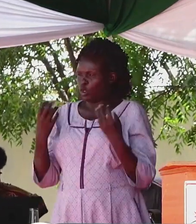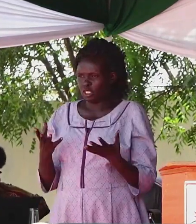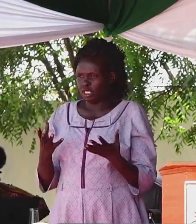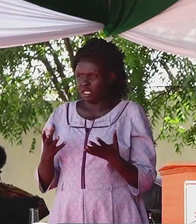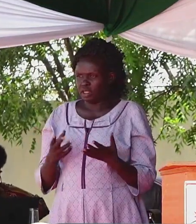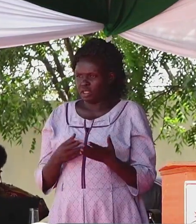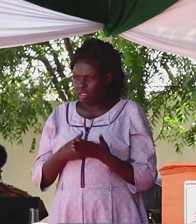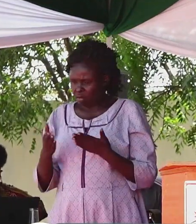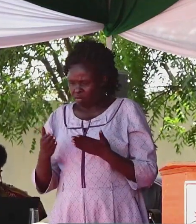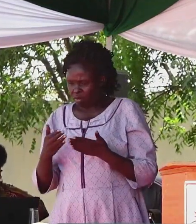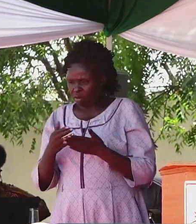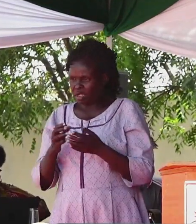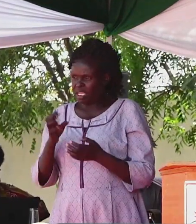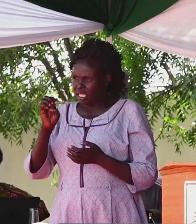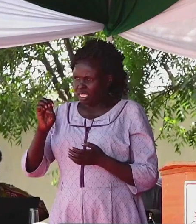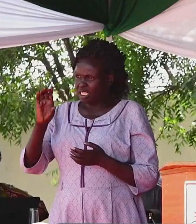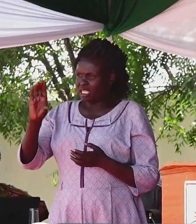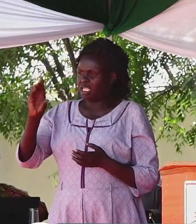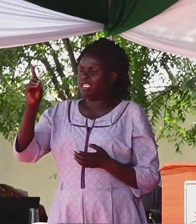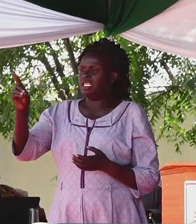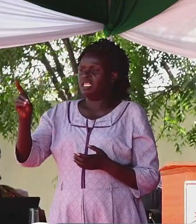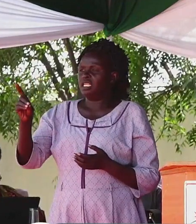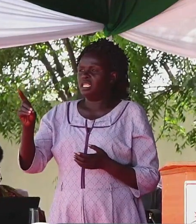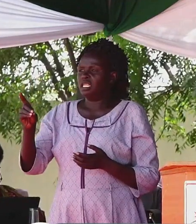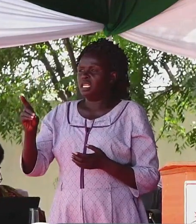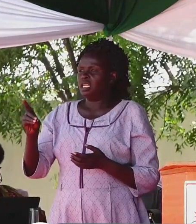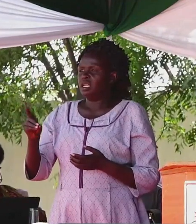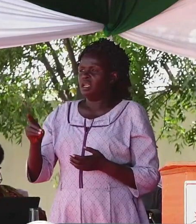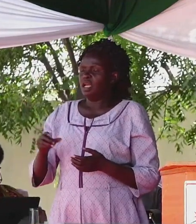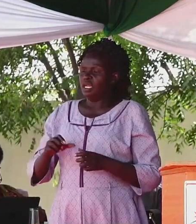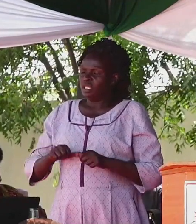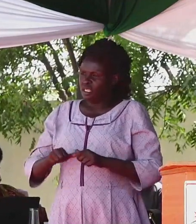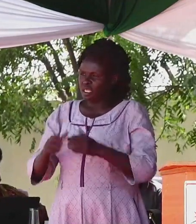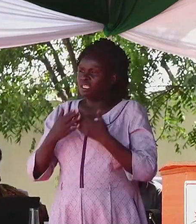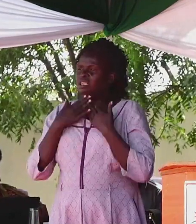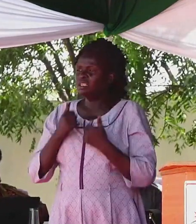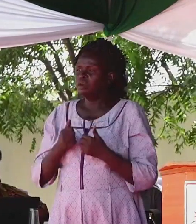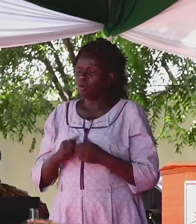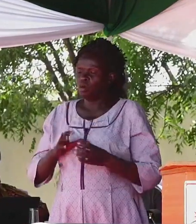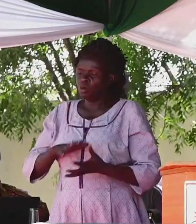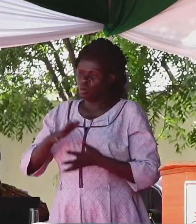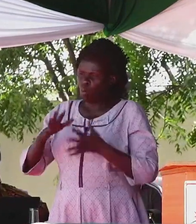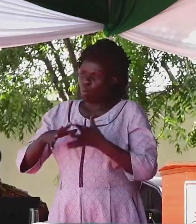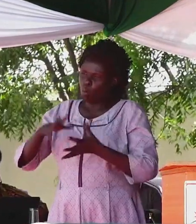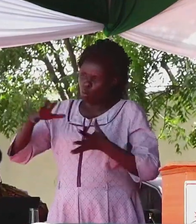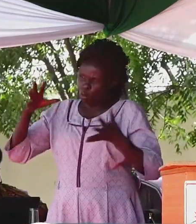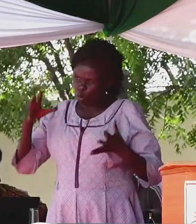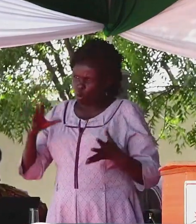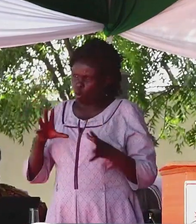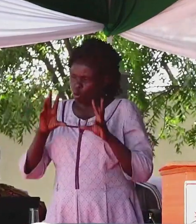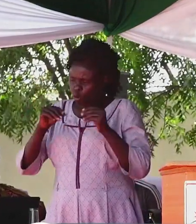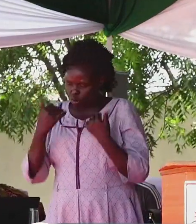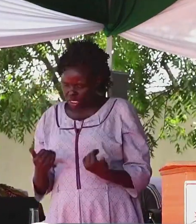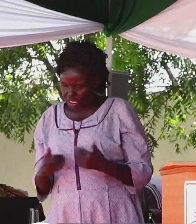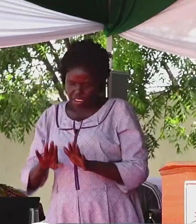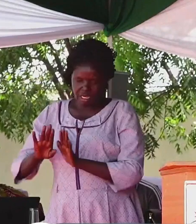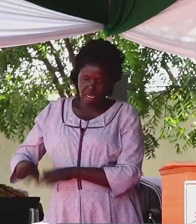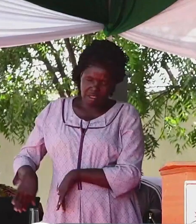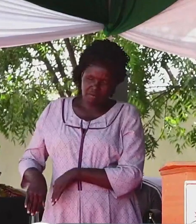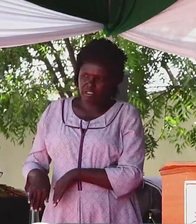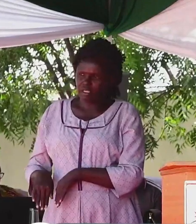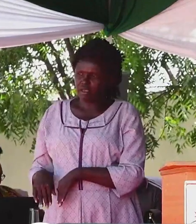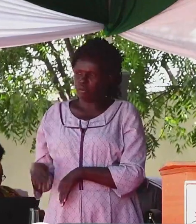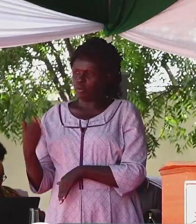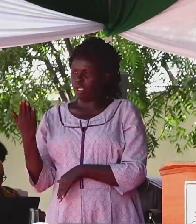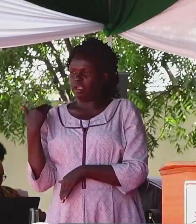Therefore, ECD stakeholders need to do more to ensure that no child is left